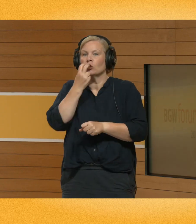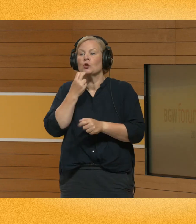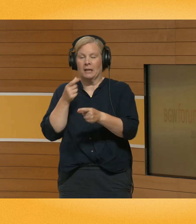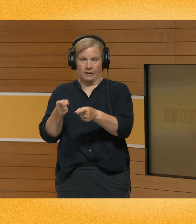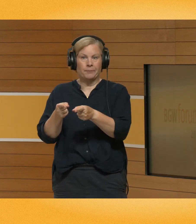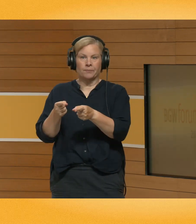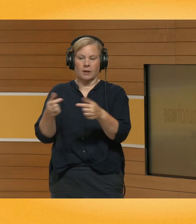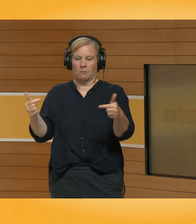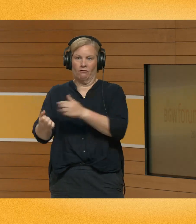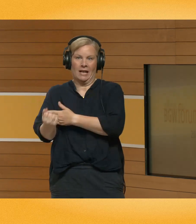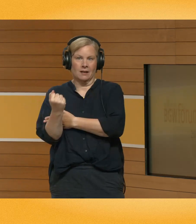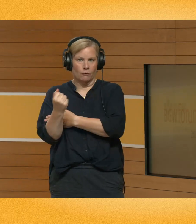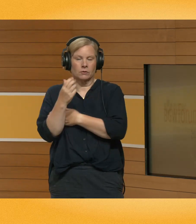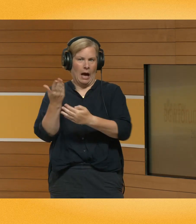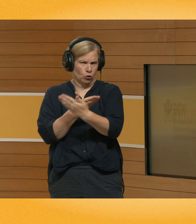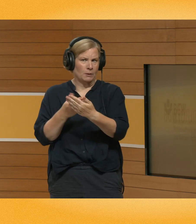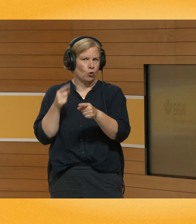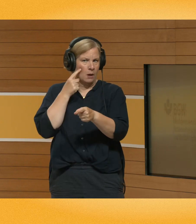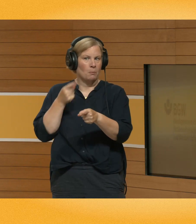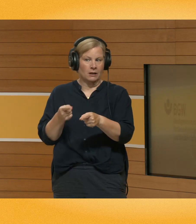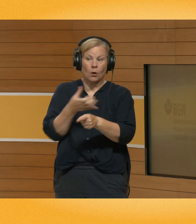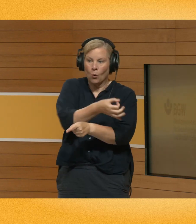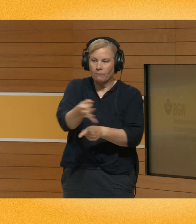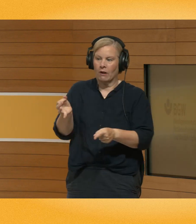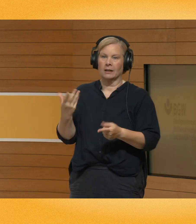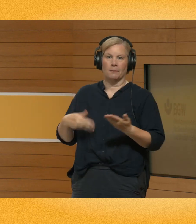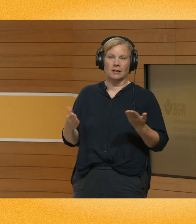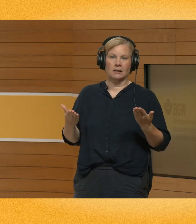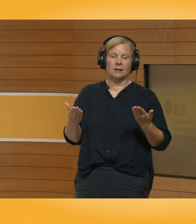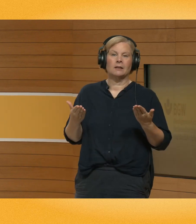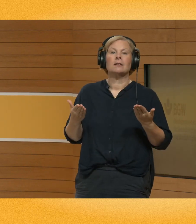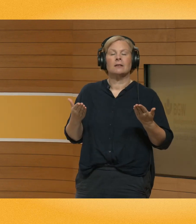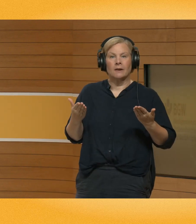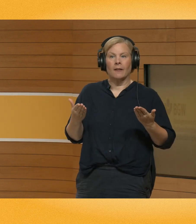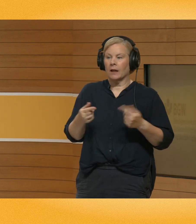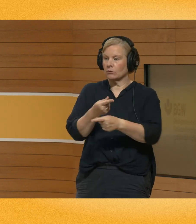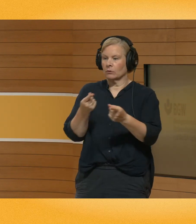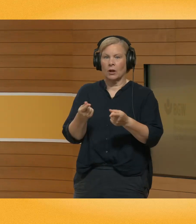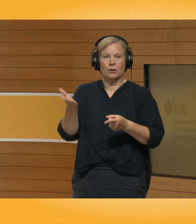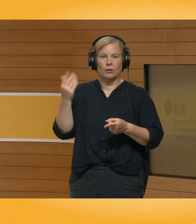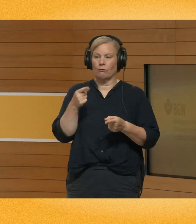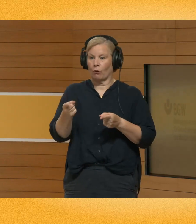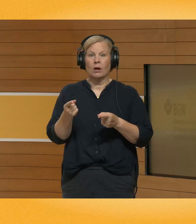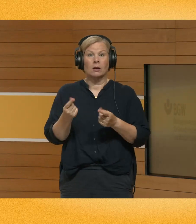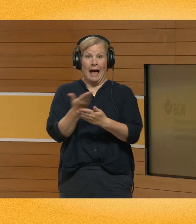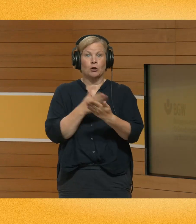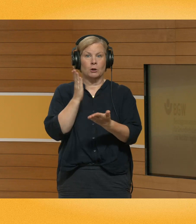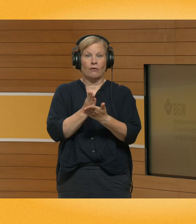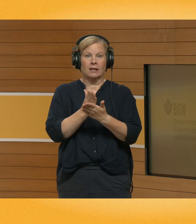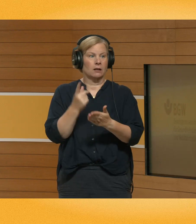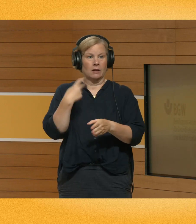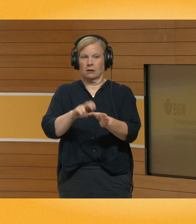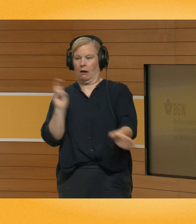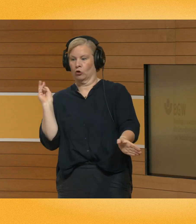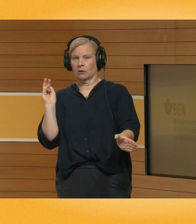them involved in some of our initiatives, and actually we've had a huge amount of them now stay, and they are saying that